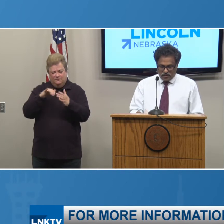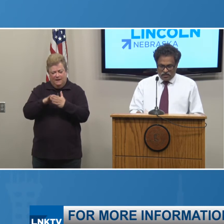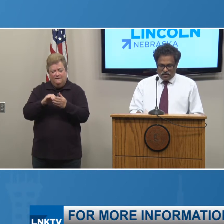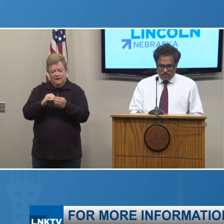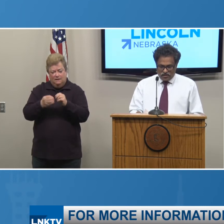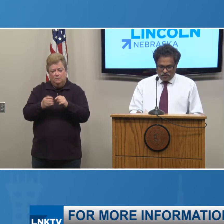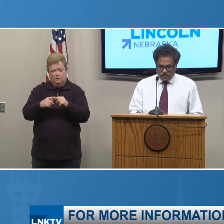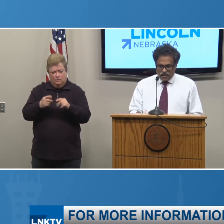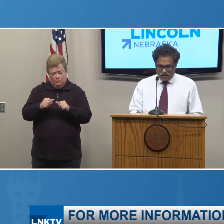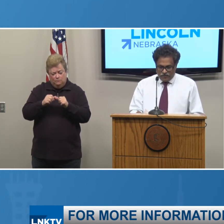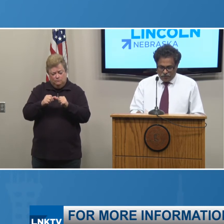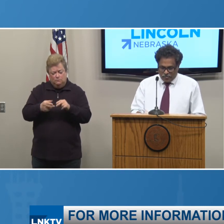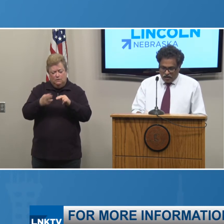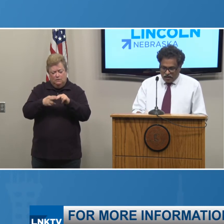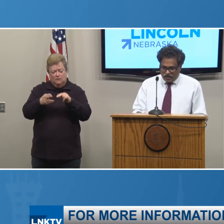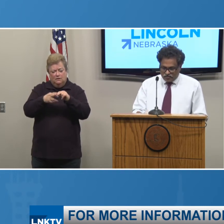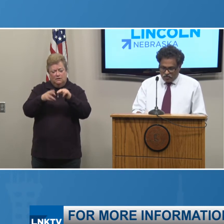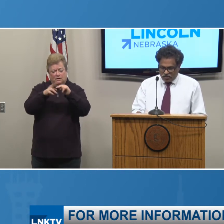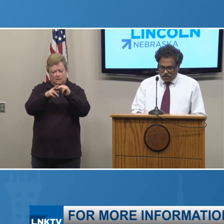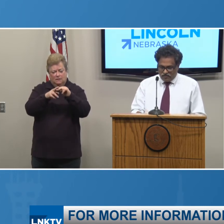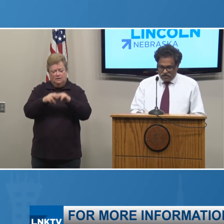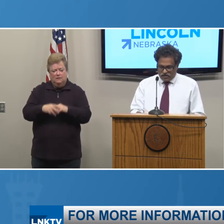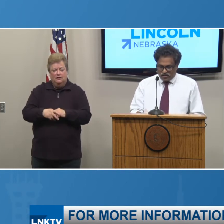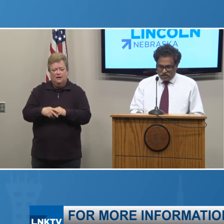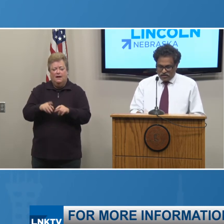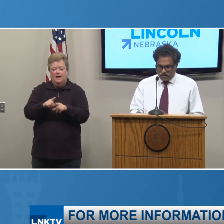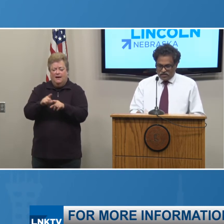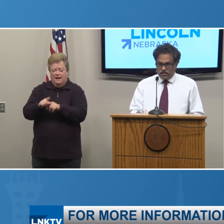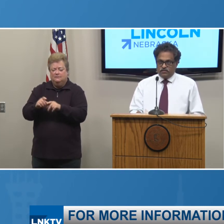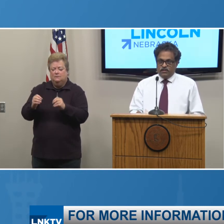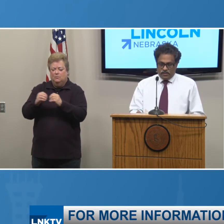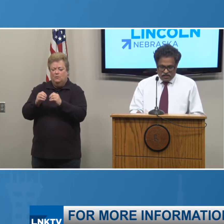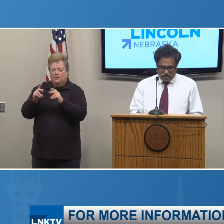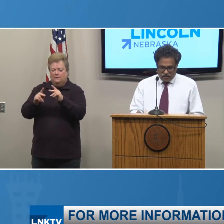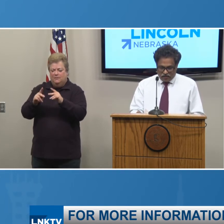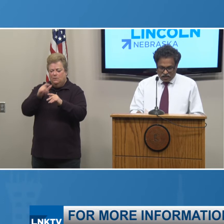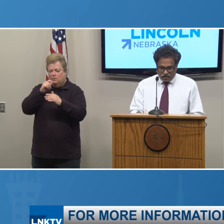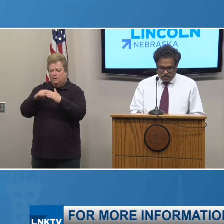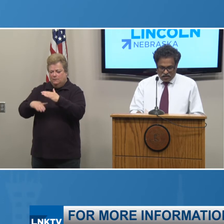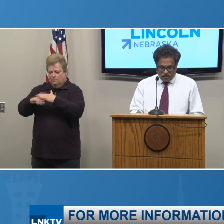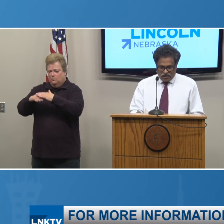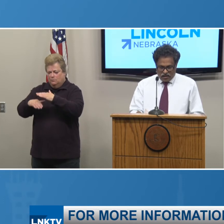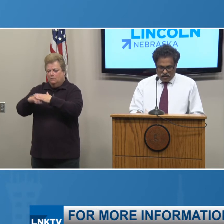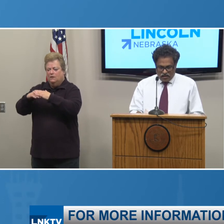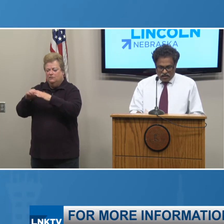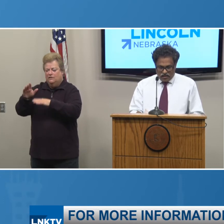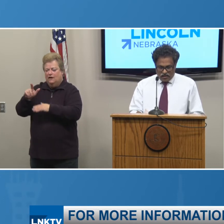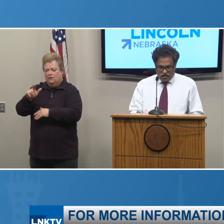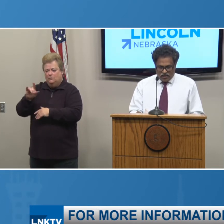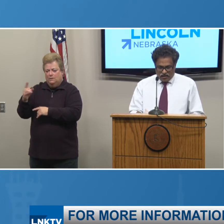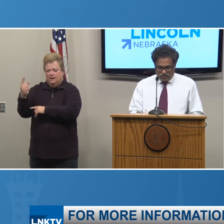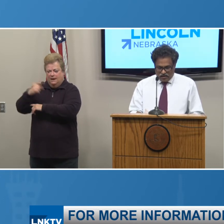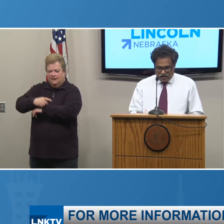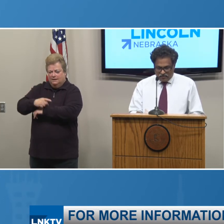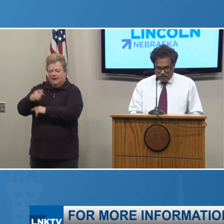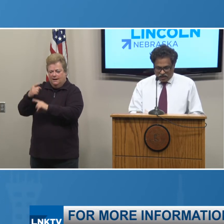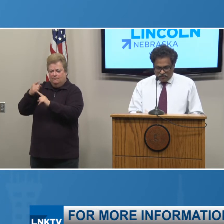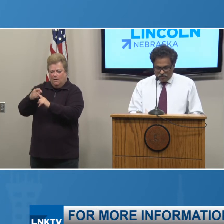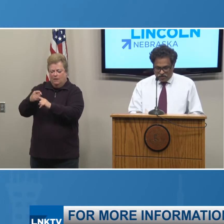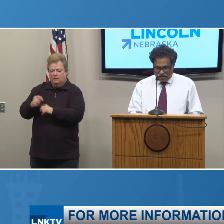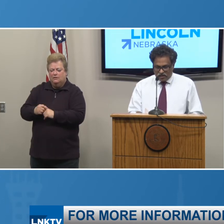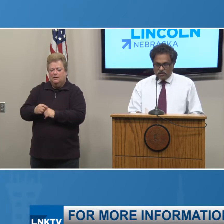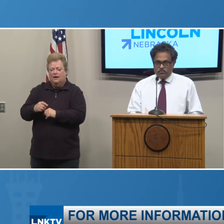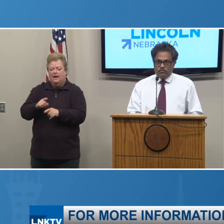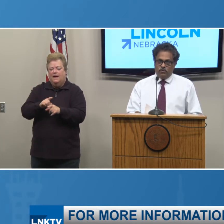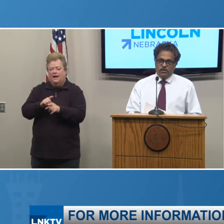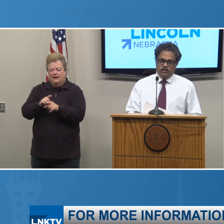rise considerably as more individuals reach the 28-day mark and as we have time